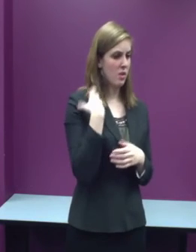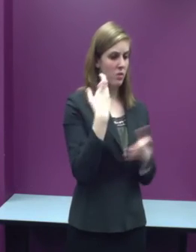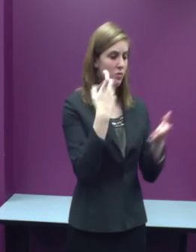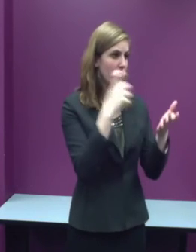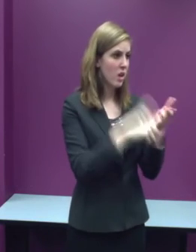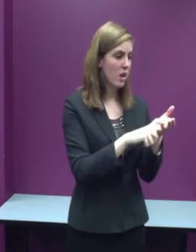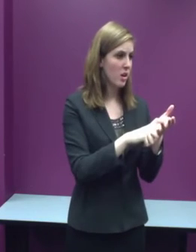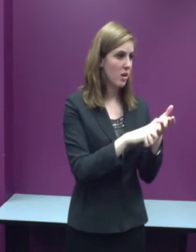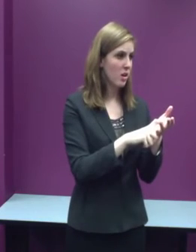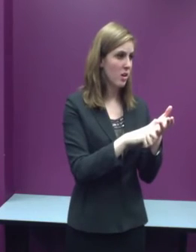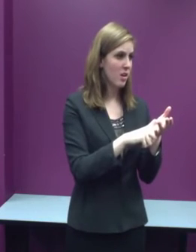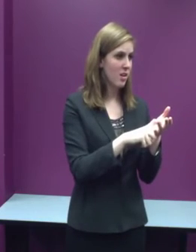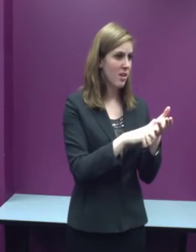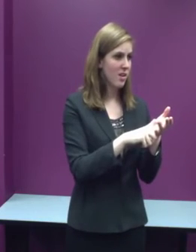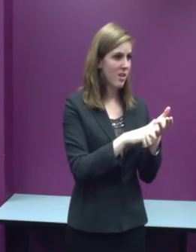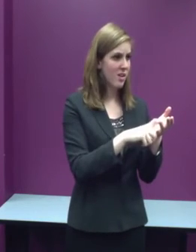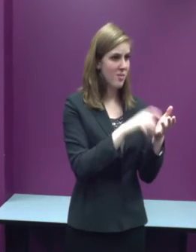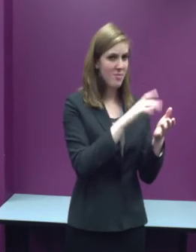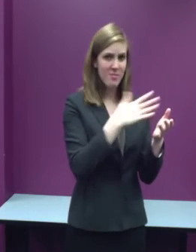He was her brother.